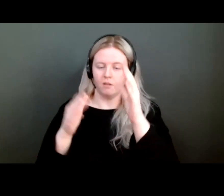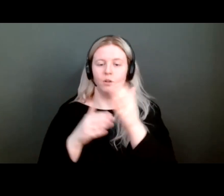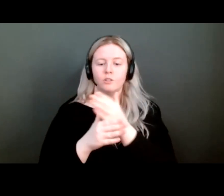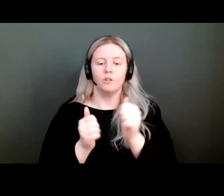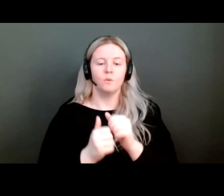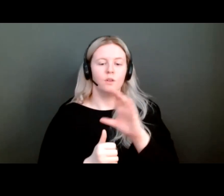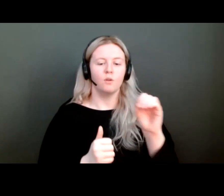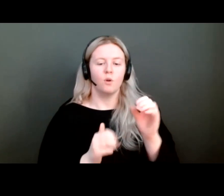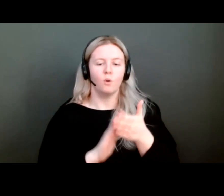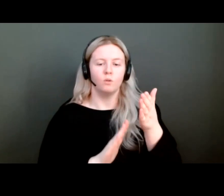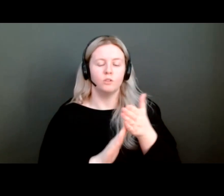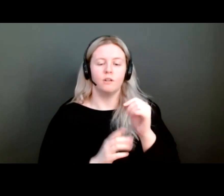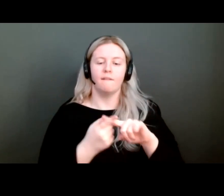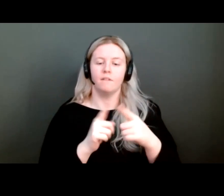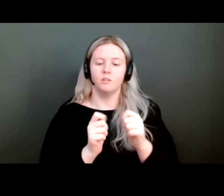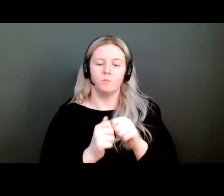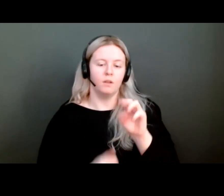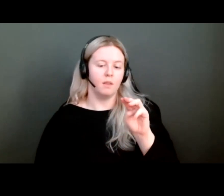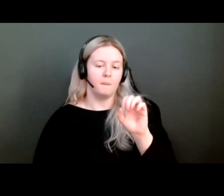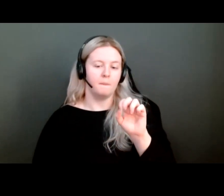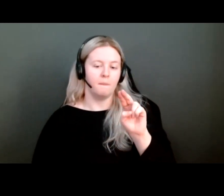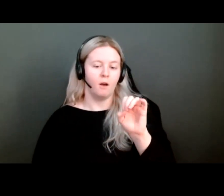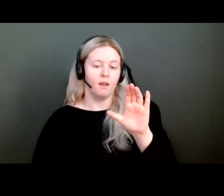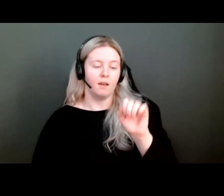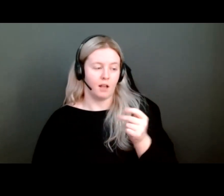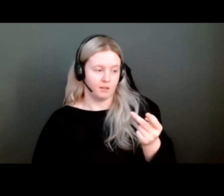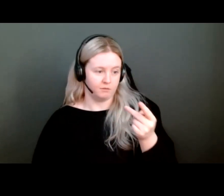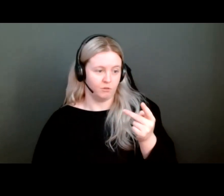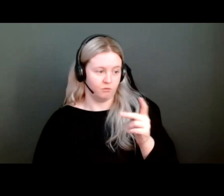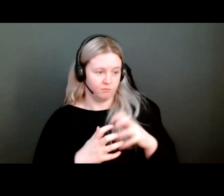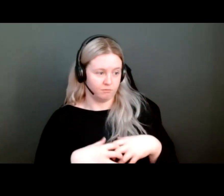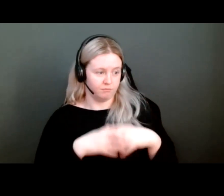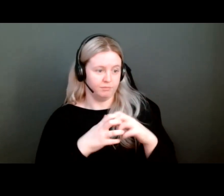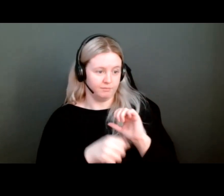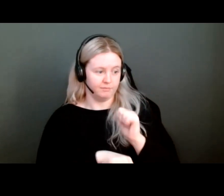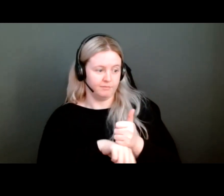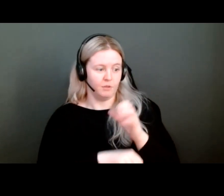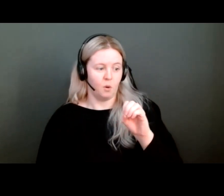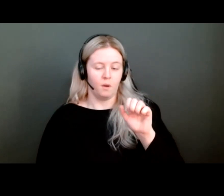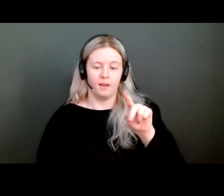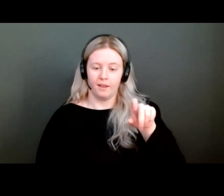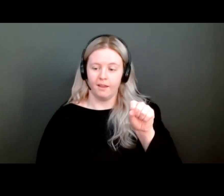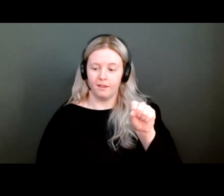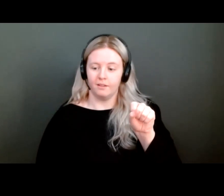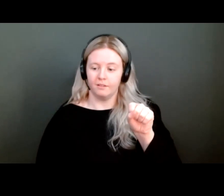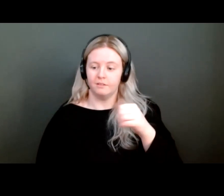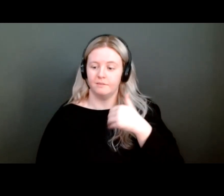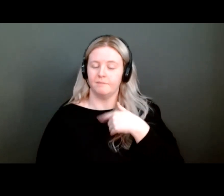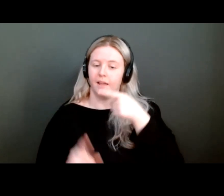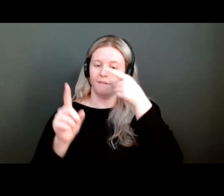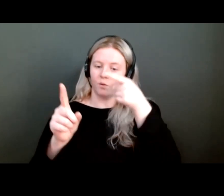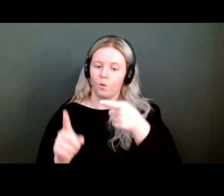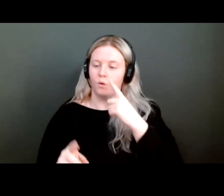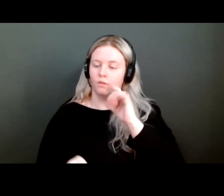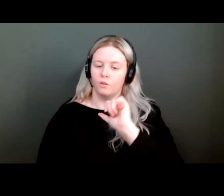and friendship of Monica, we started with a mission, planting the seeds of